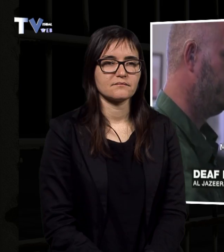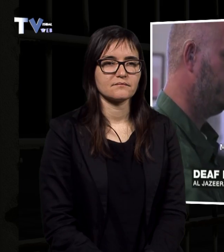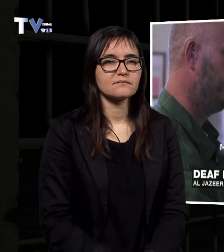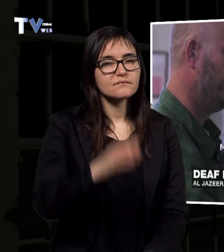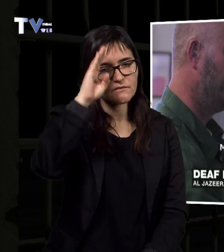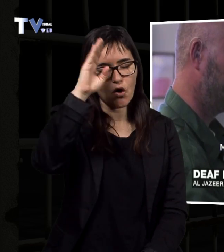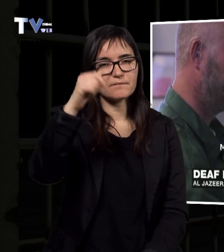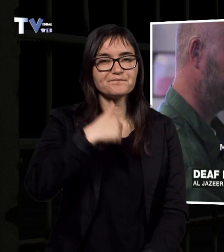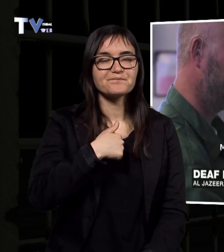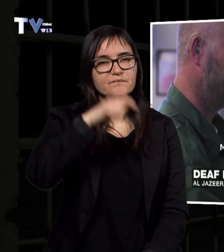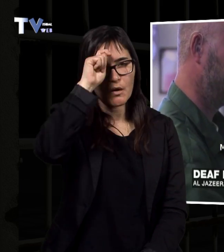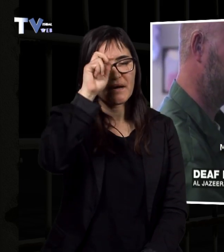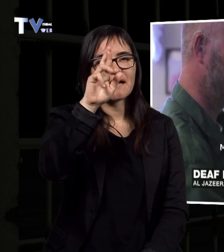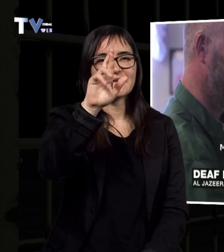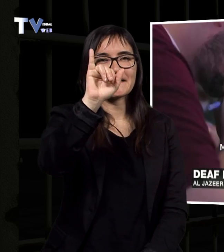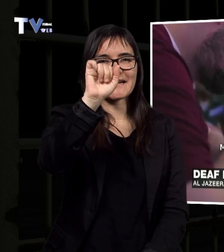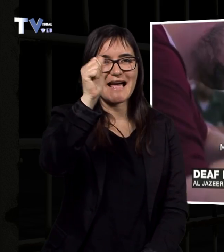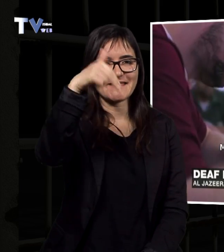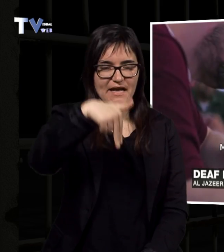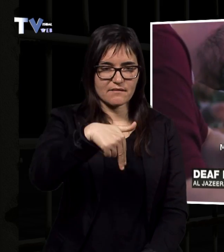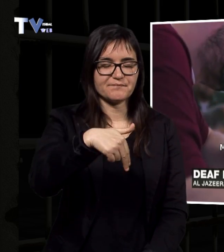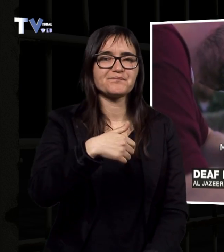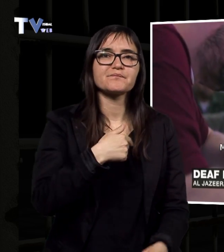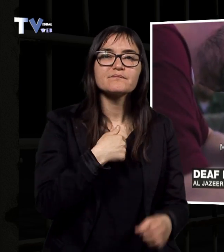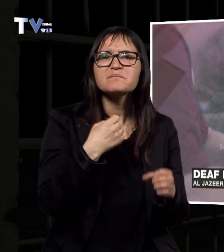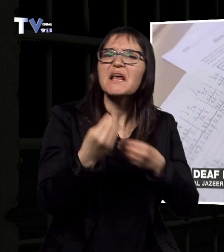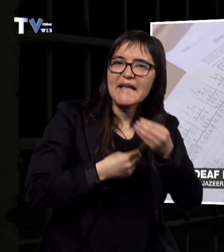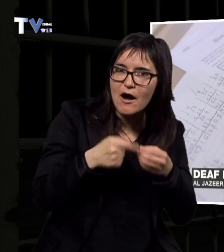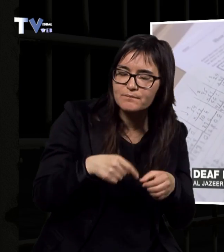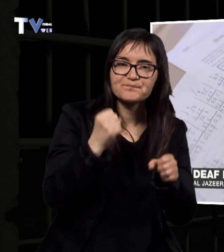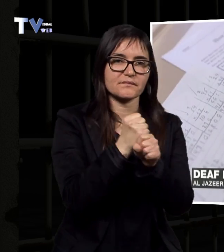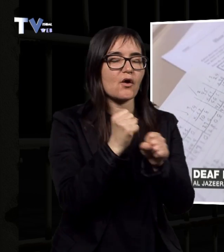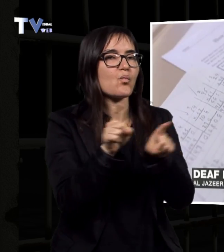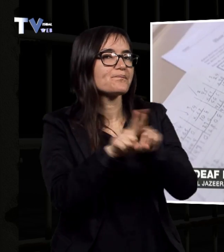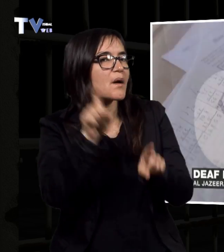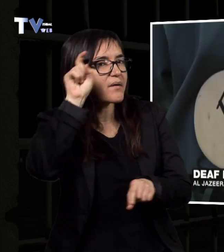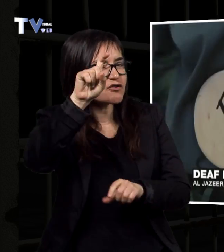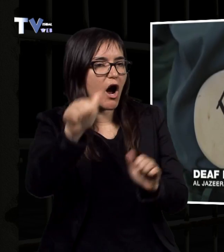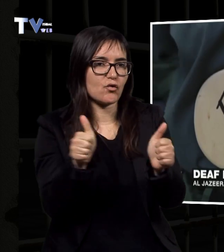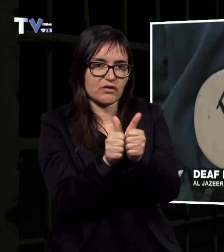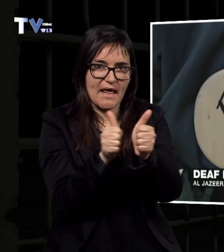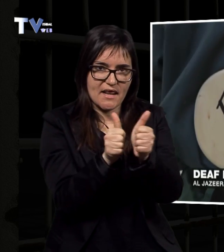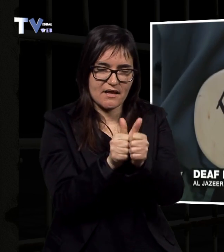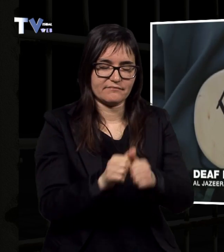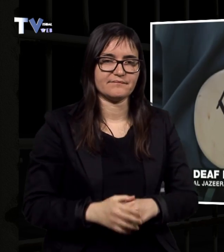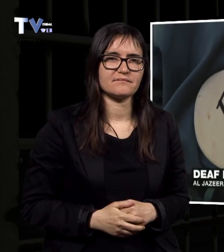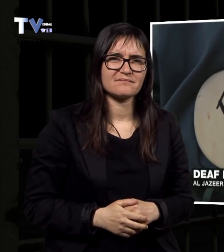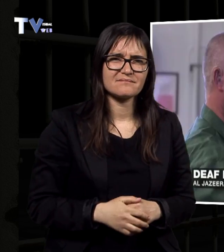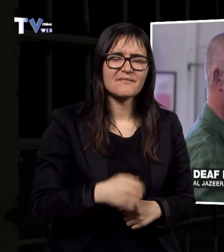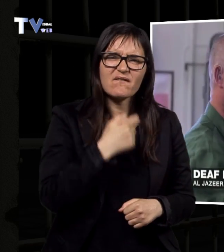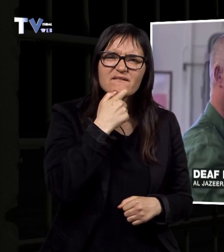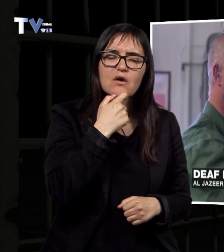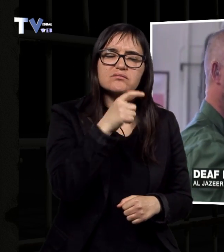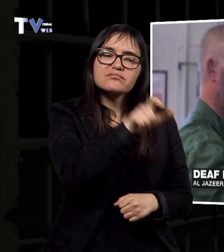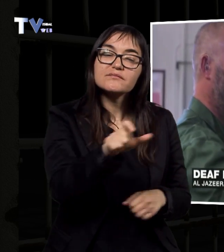My name is Ryan Nathaniel Doring, and what I do here now is I work as a teacher's aide, and I